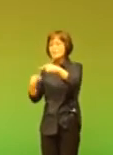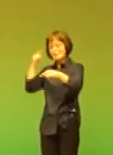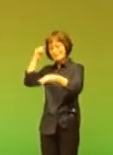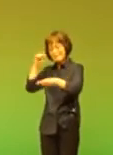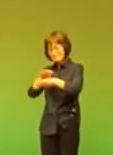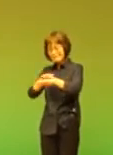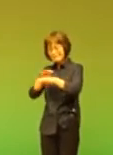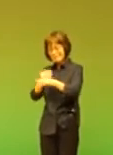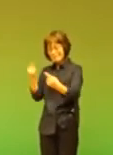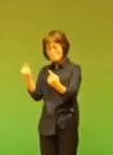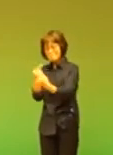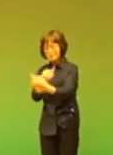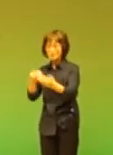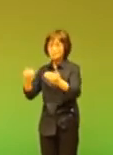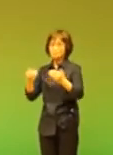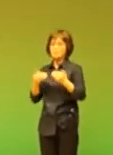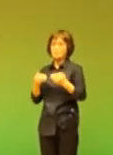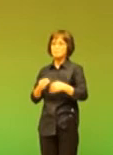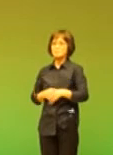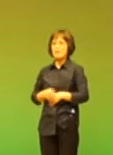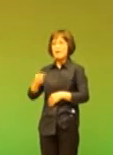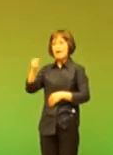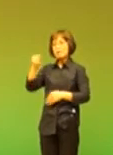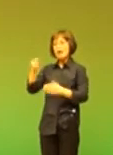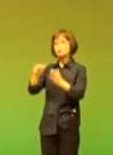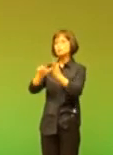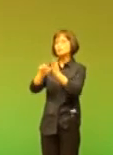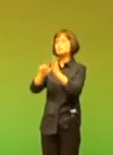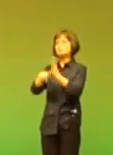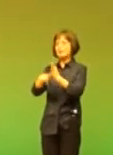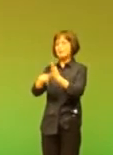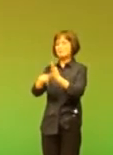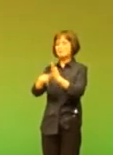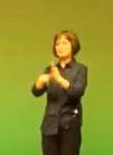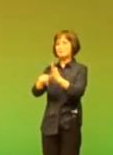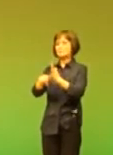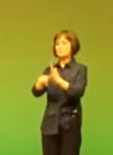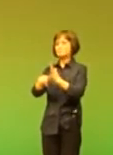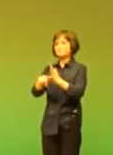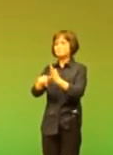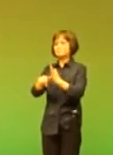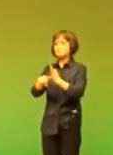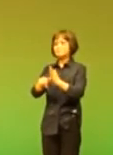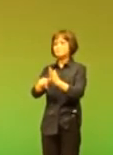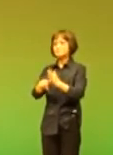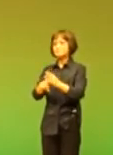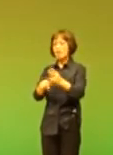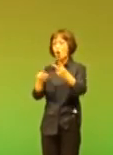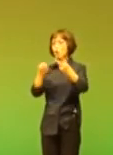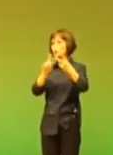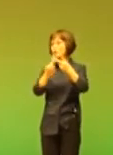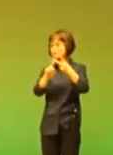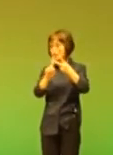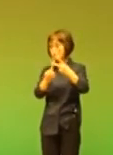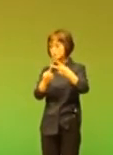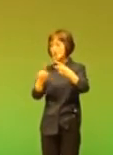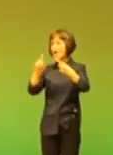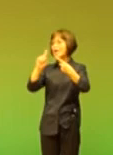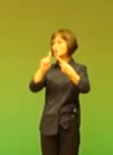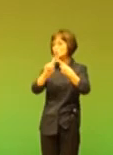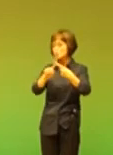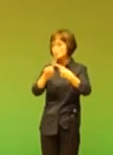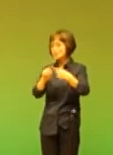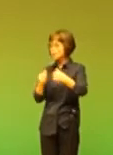species. The nuclear age demands of us that we conquer hubris with wisdom.